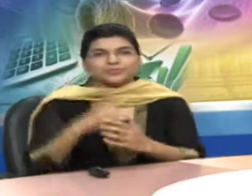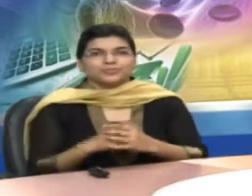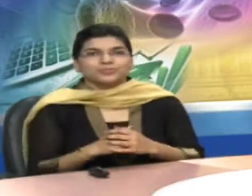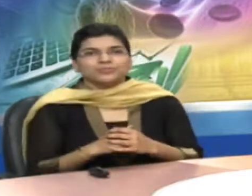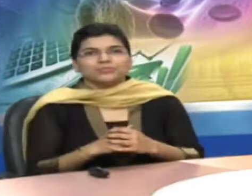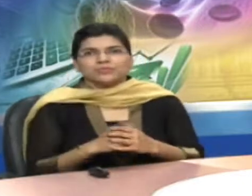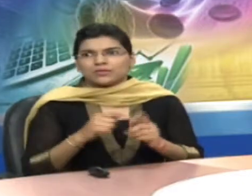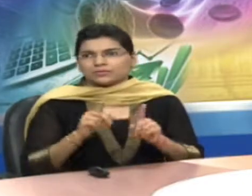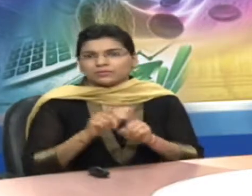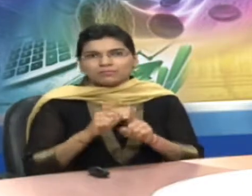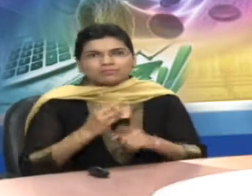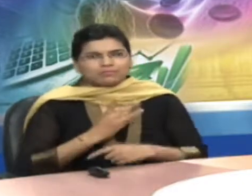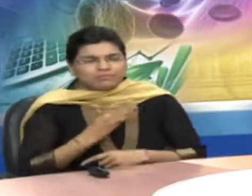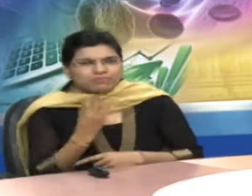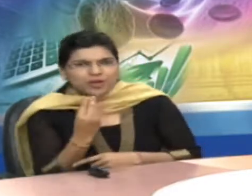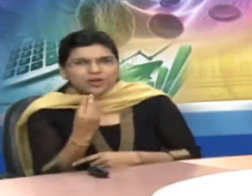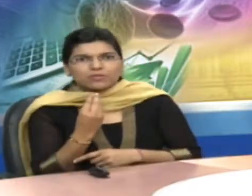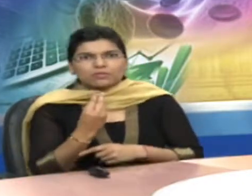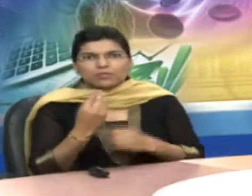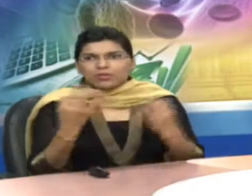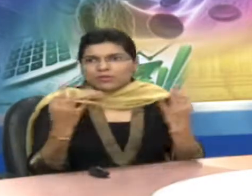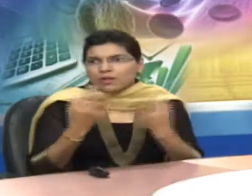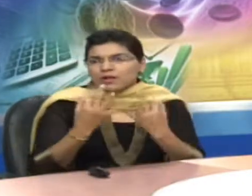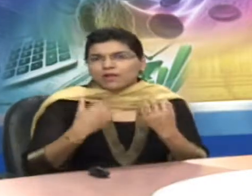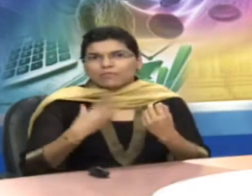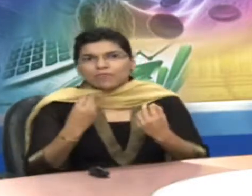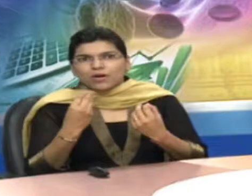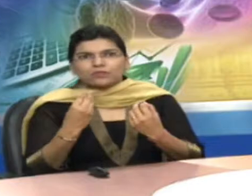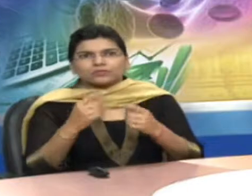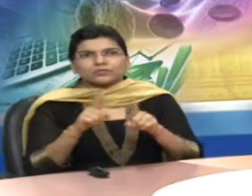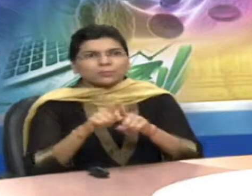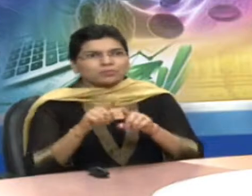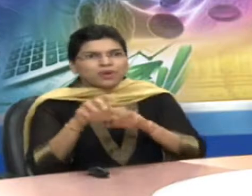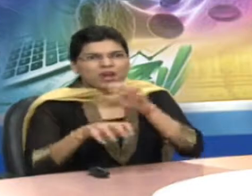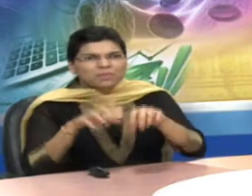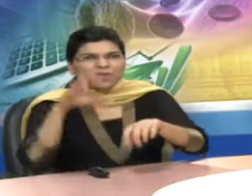19th word is afraid.